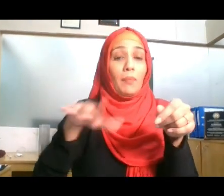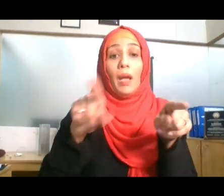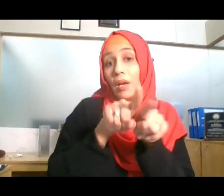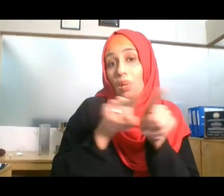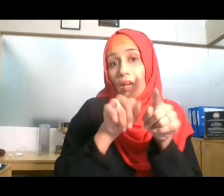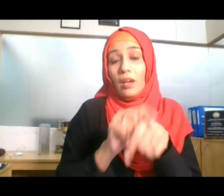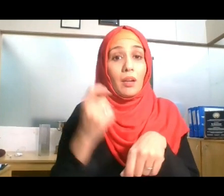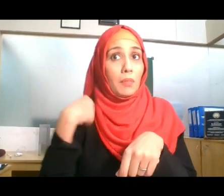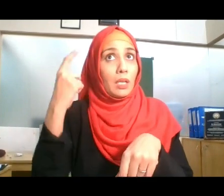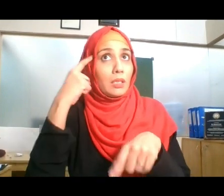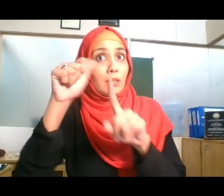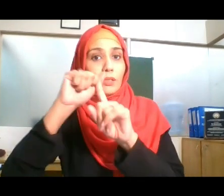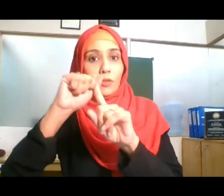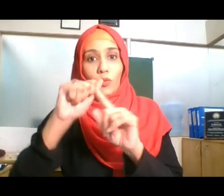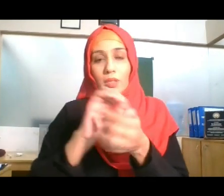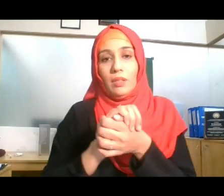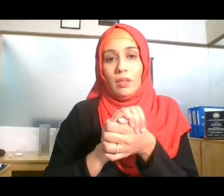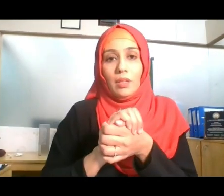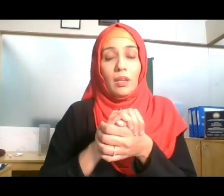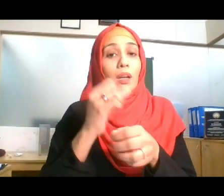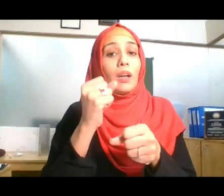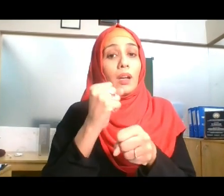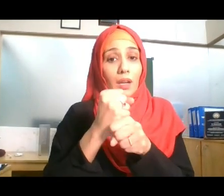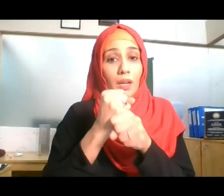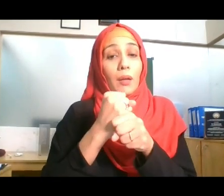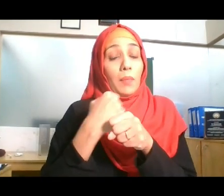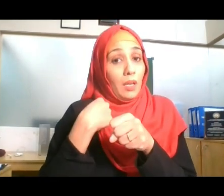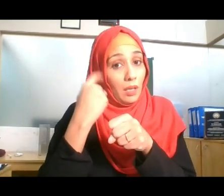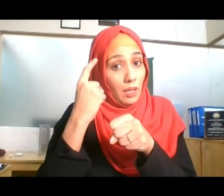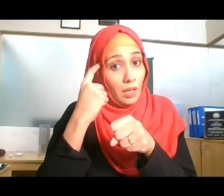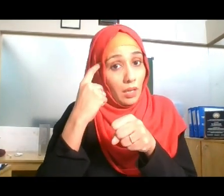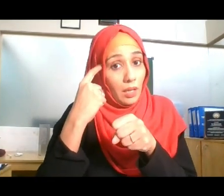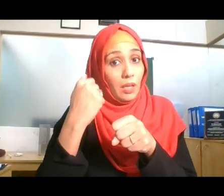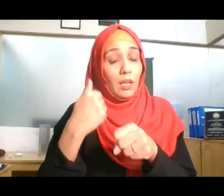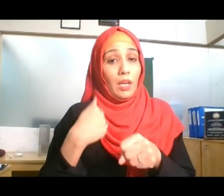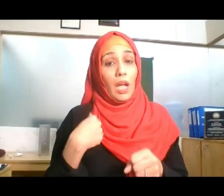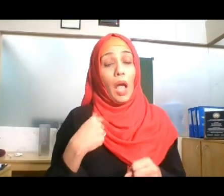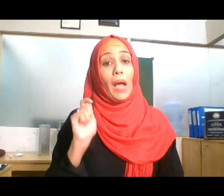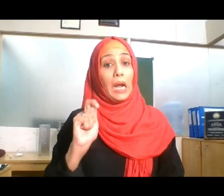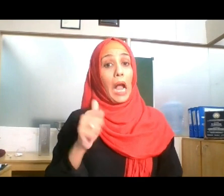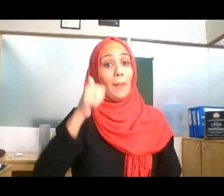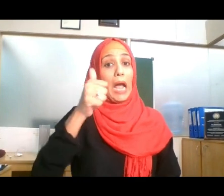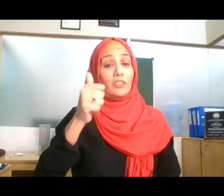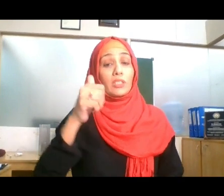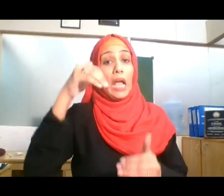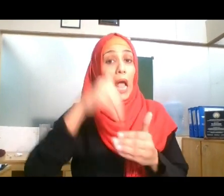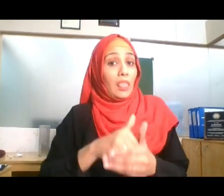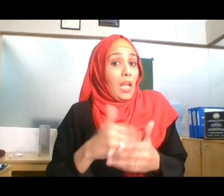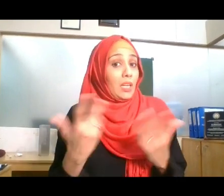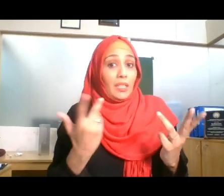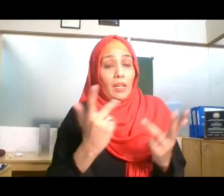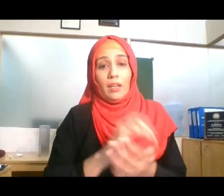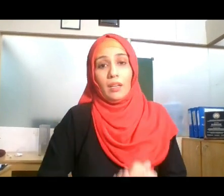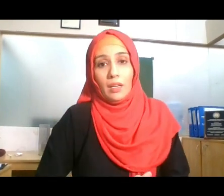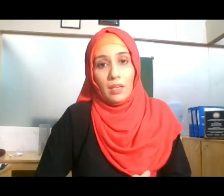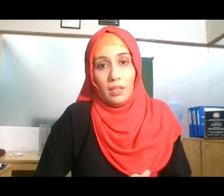we are reminded that the pandemic has deepened pre-existing inequalities that affect the world's,